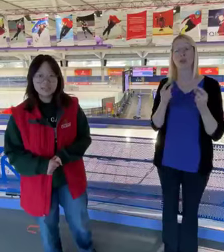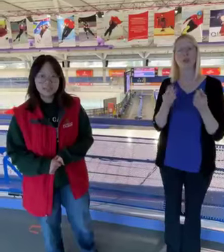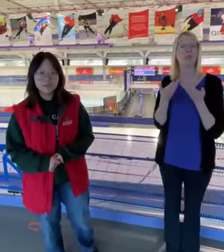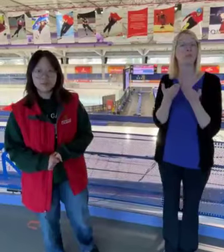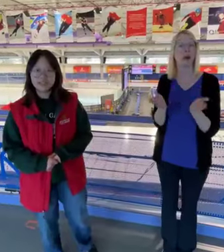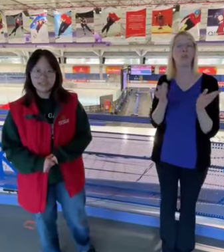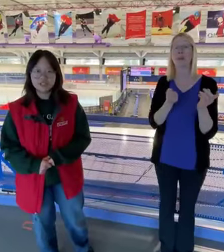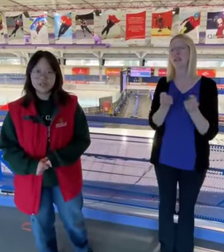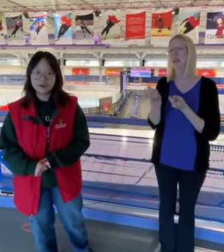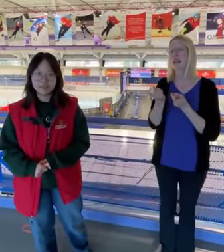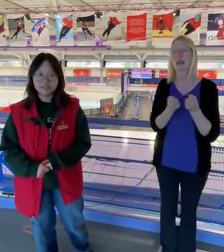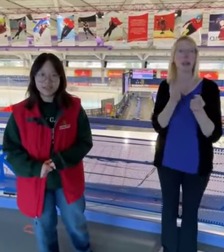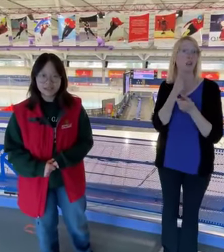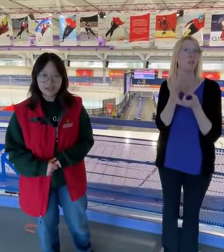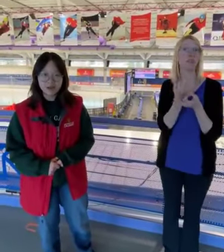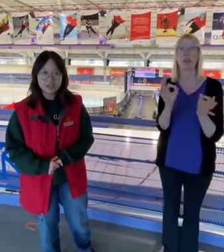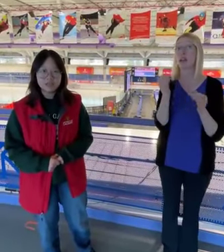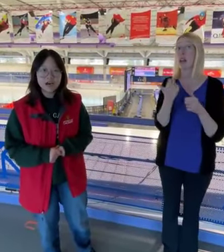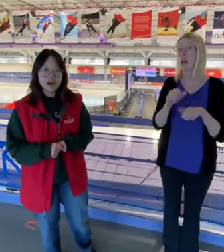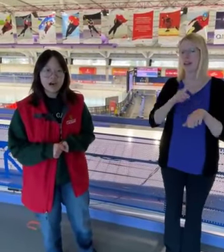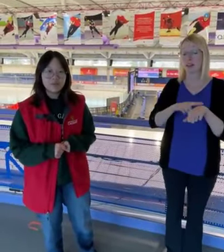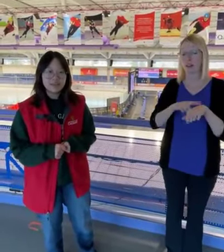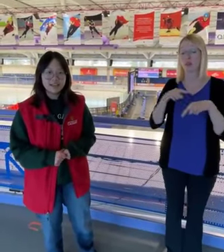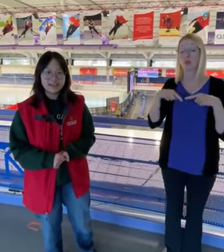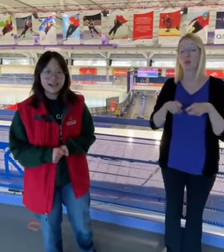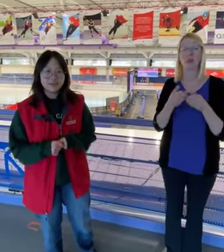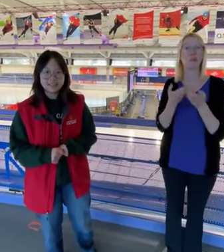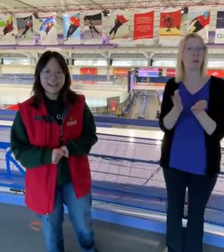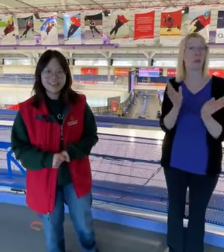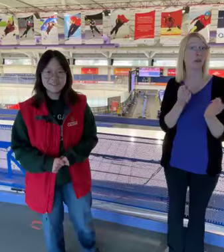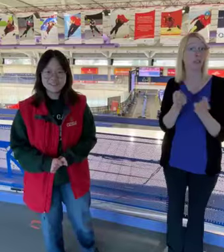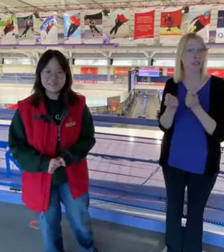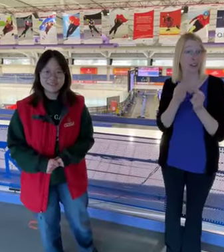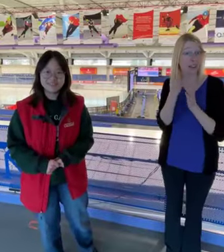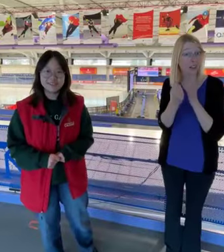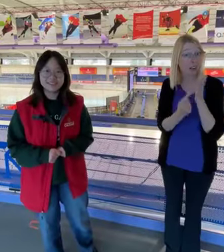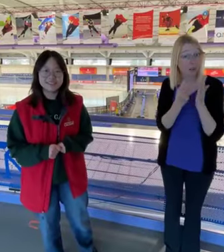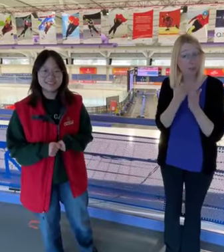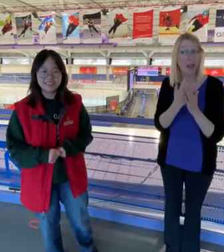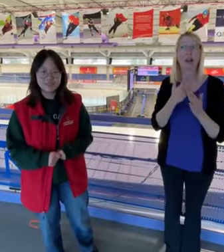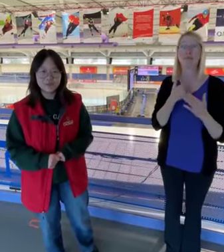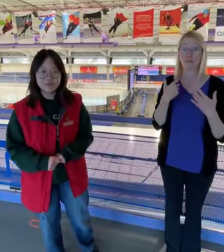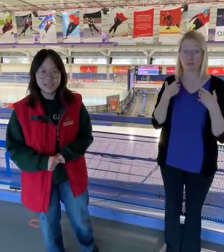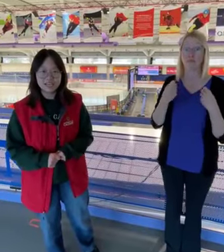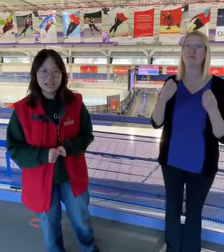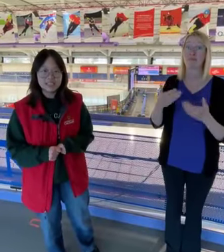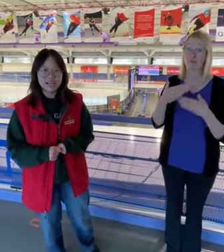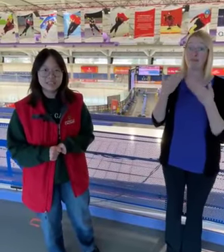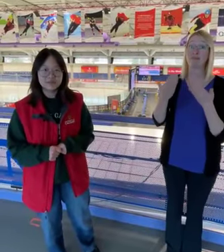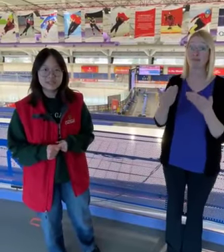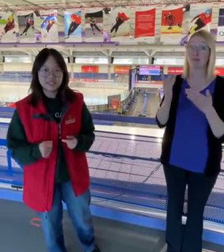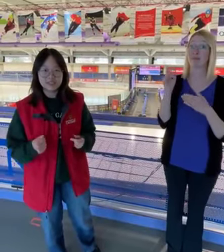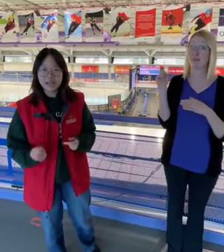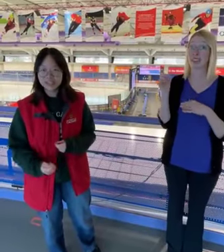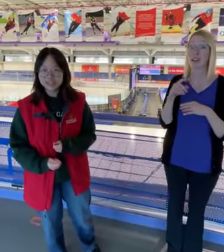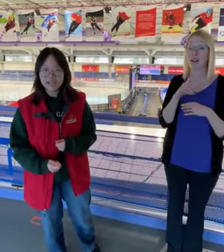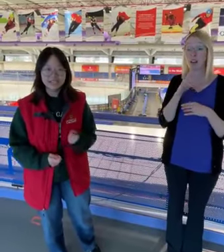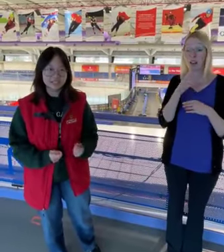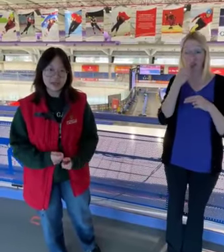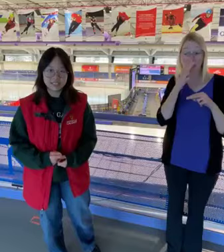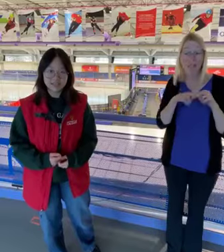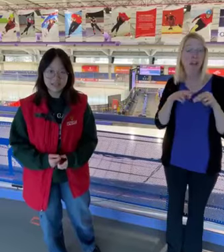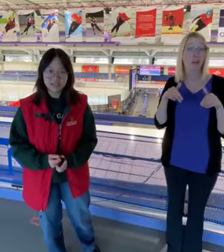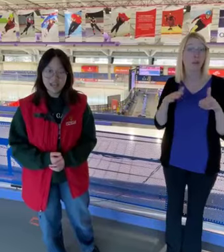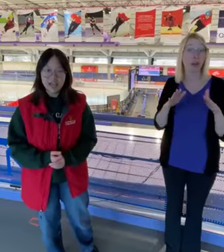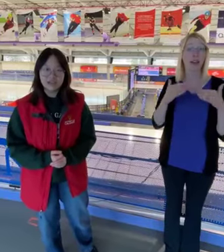free anytime you would like during public skating hours. Again, I really highly recommend this because it is such a fun way to kind of get some